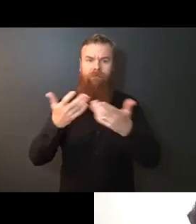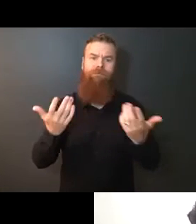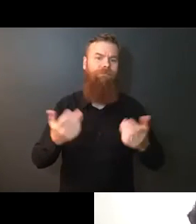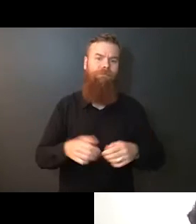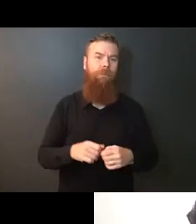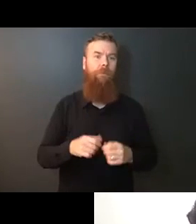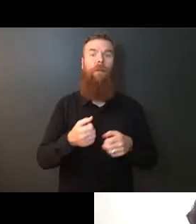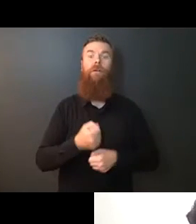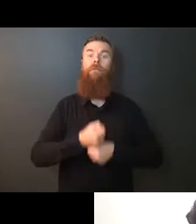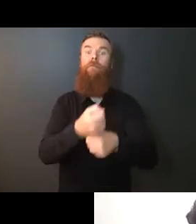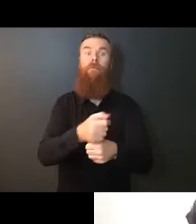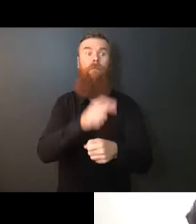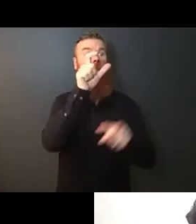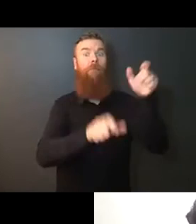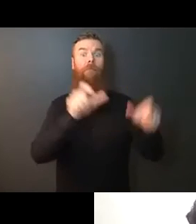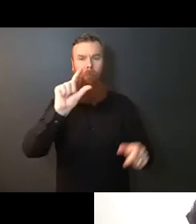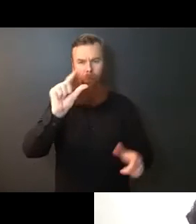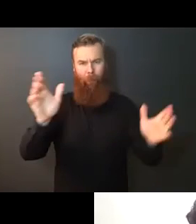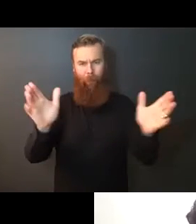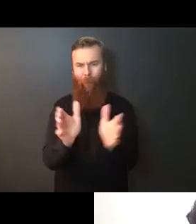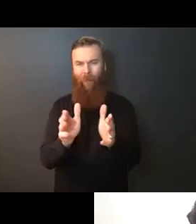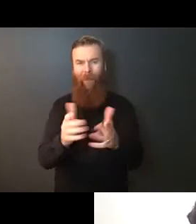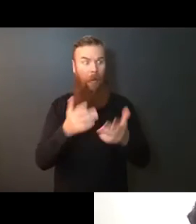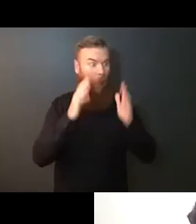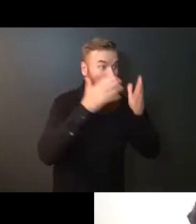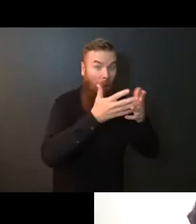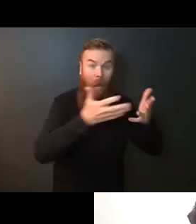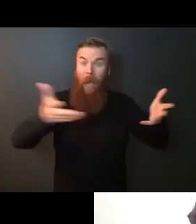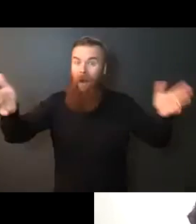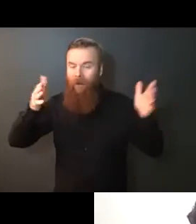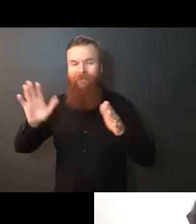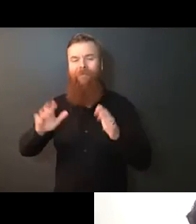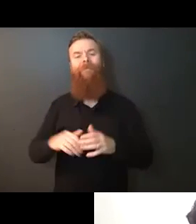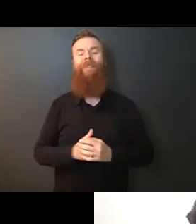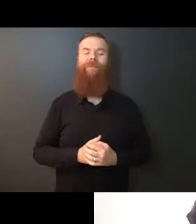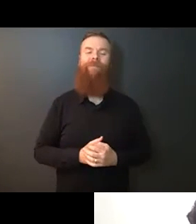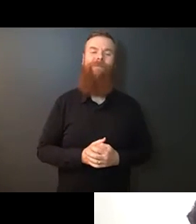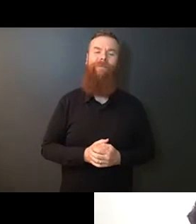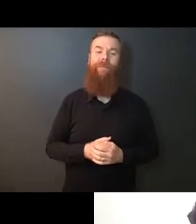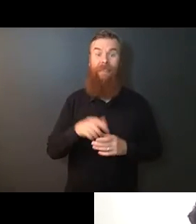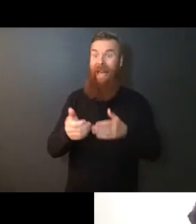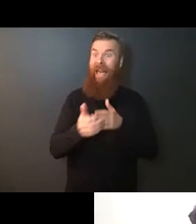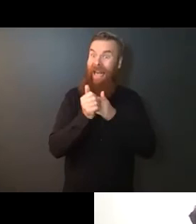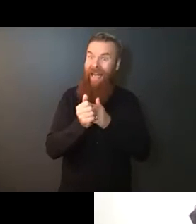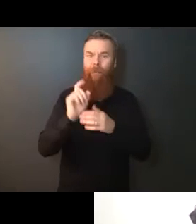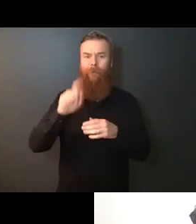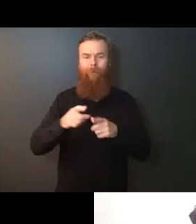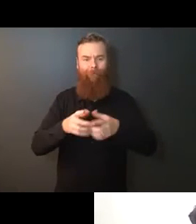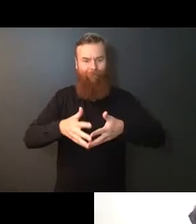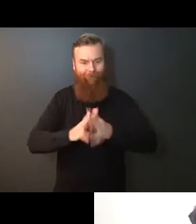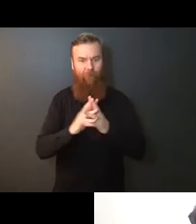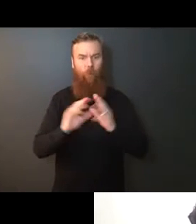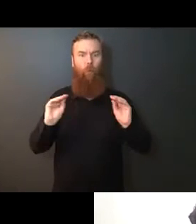Caucus. That, of course, is not just a platform to come